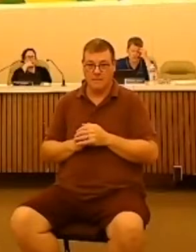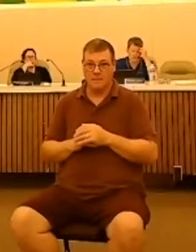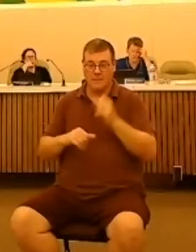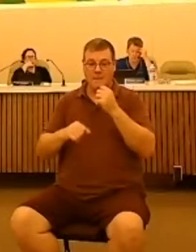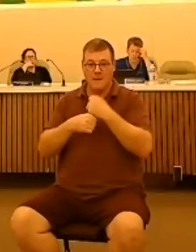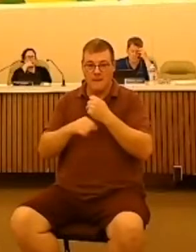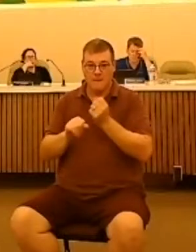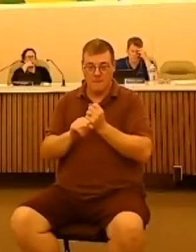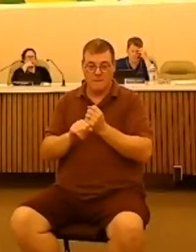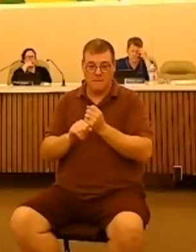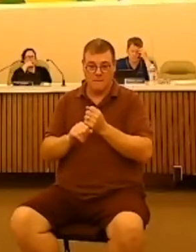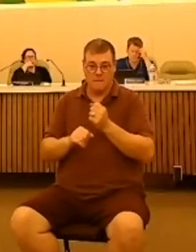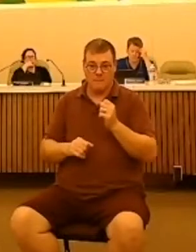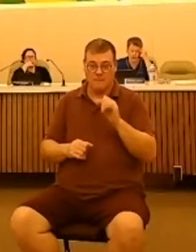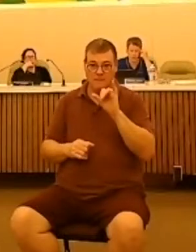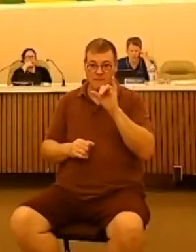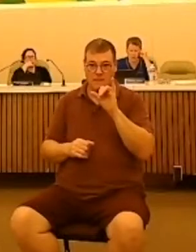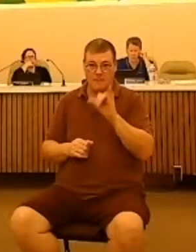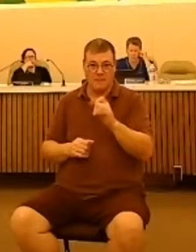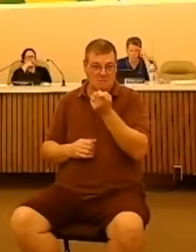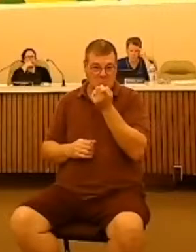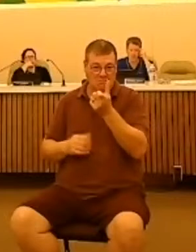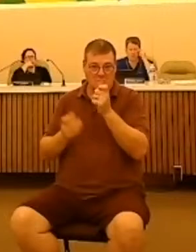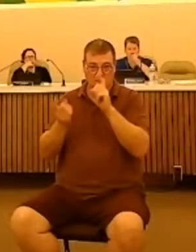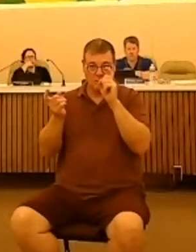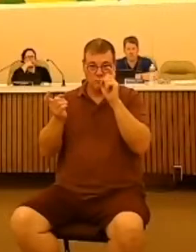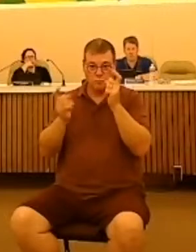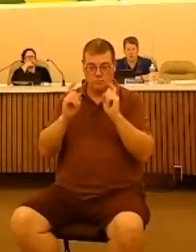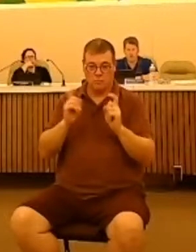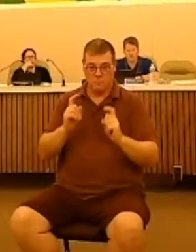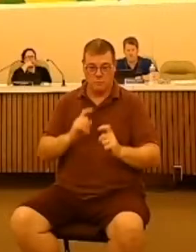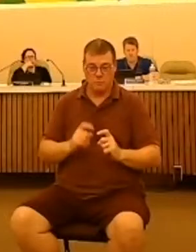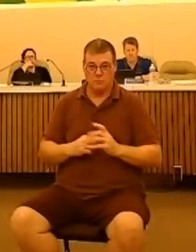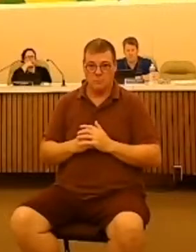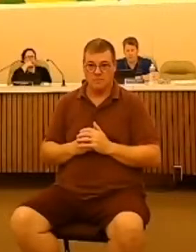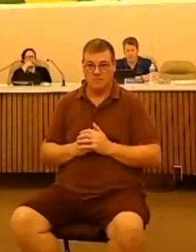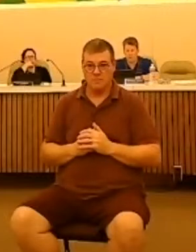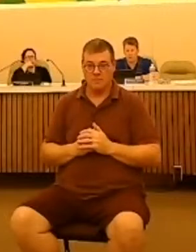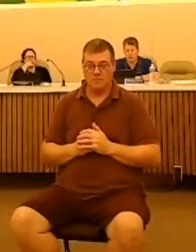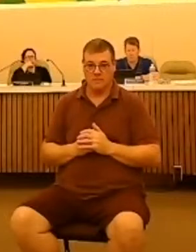those that minor change with regards to the